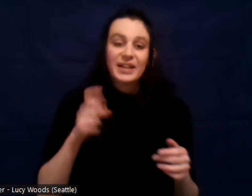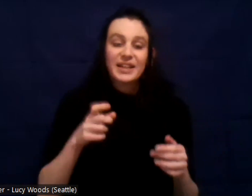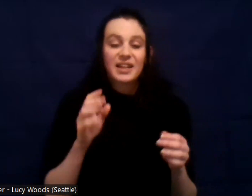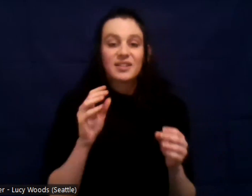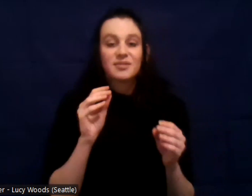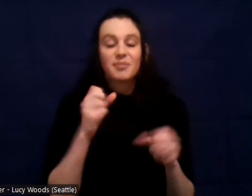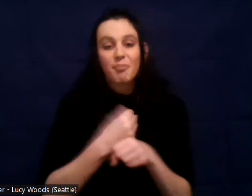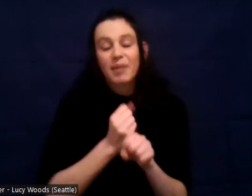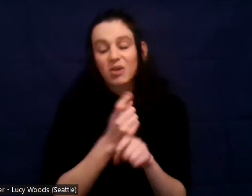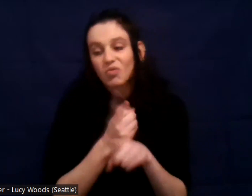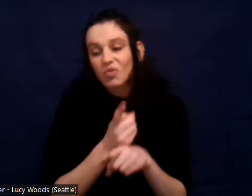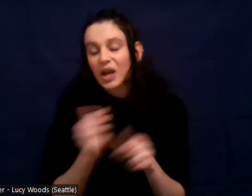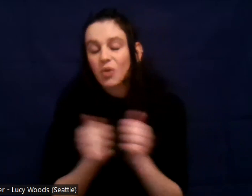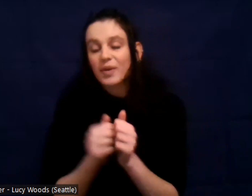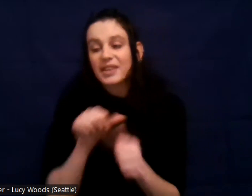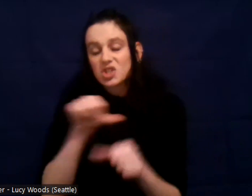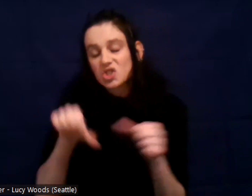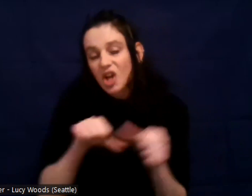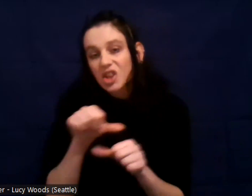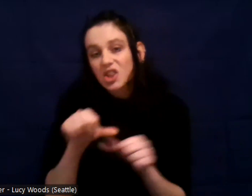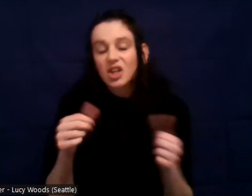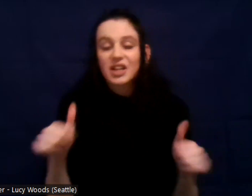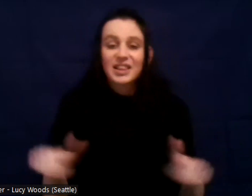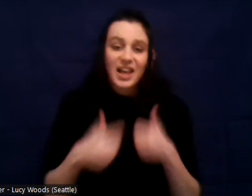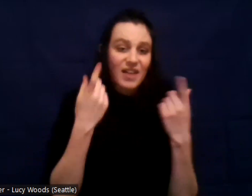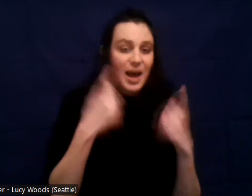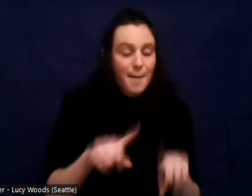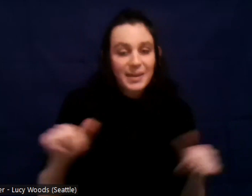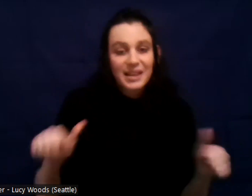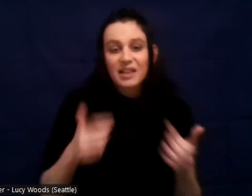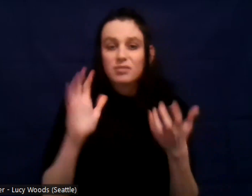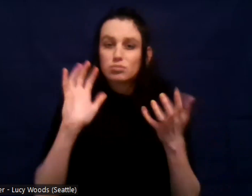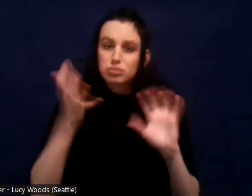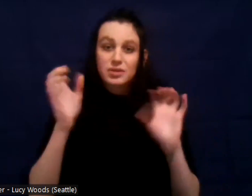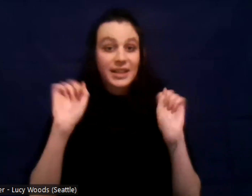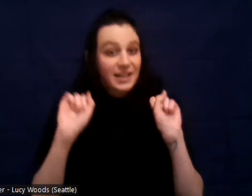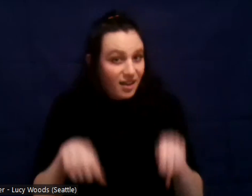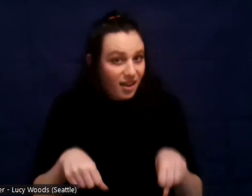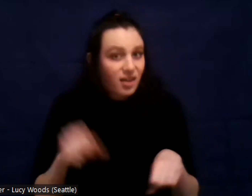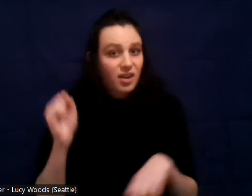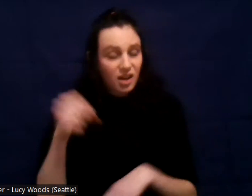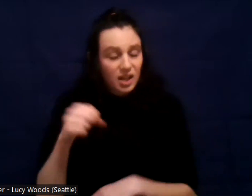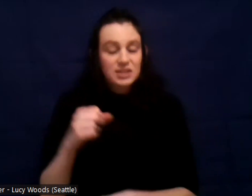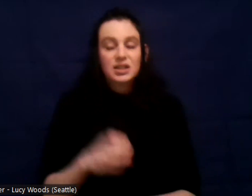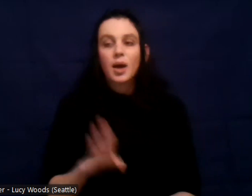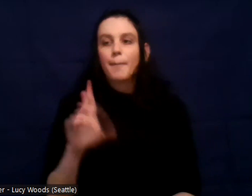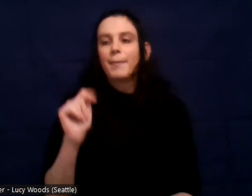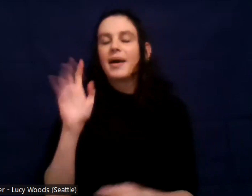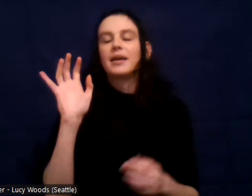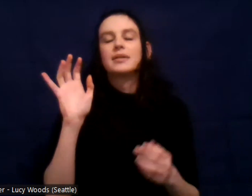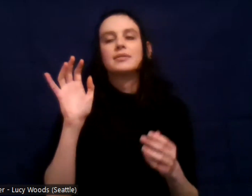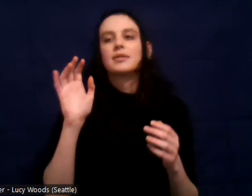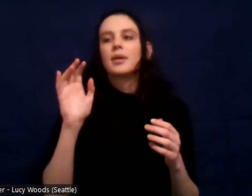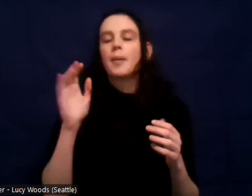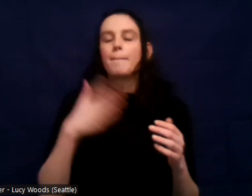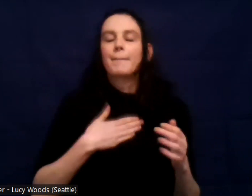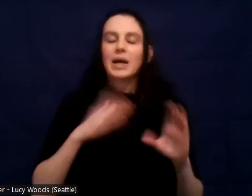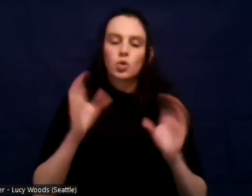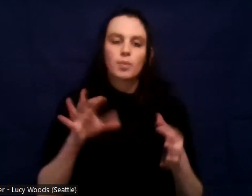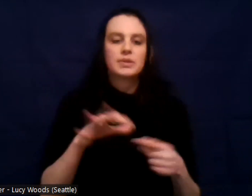because humanity. But it's so special, and I'm just grateful. I'm grateful to be a part of all of